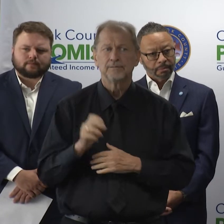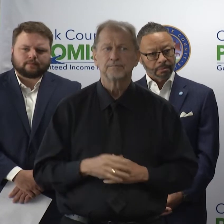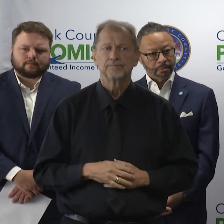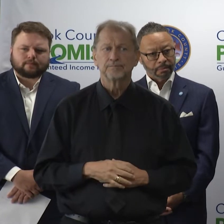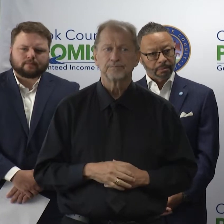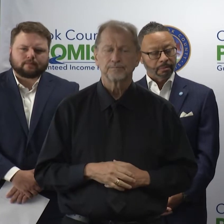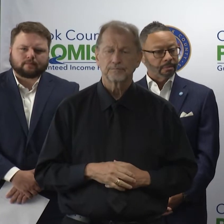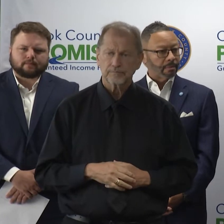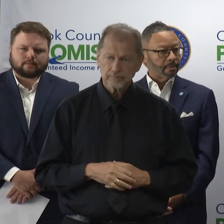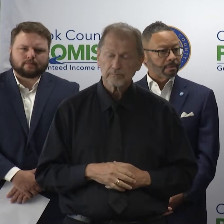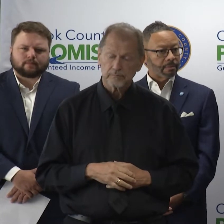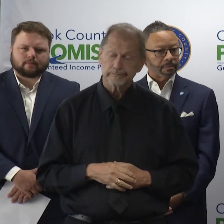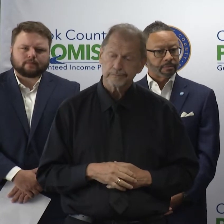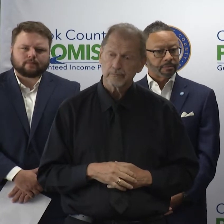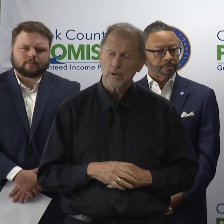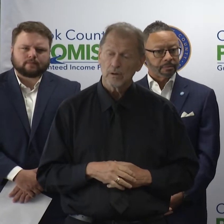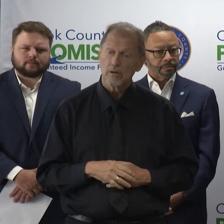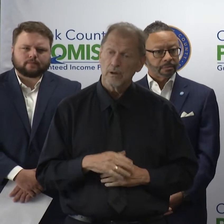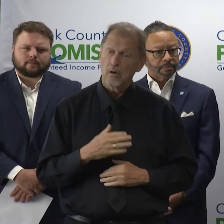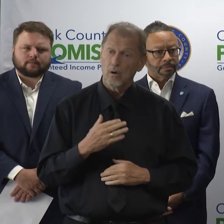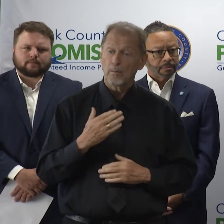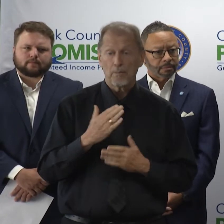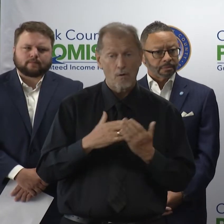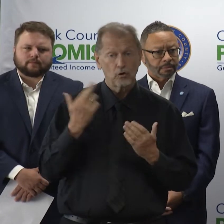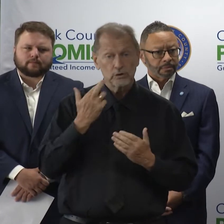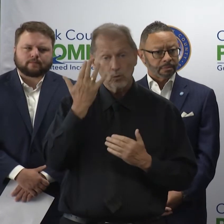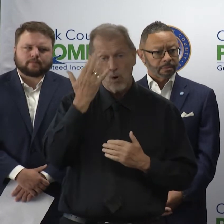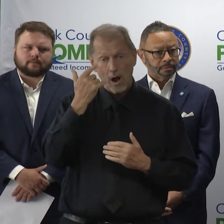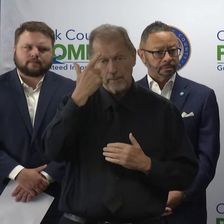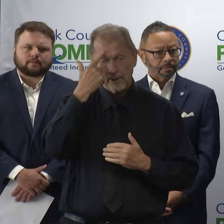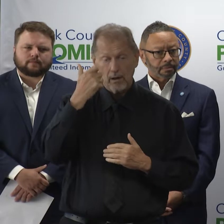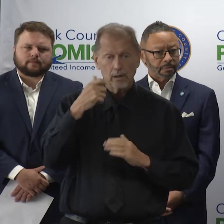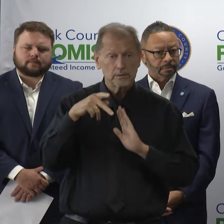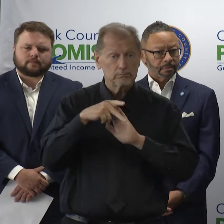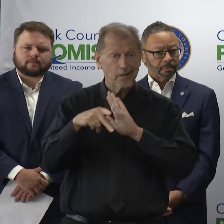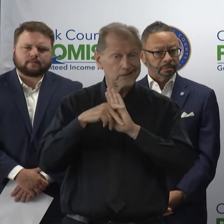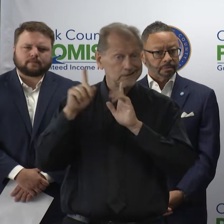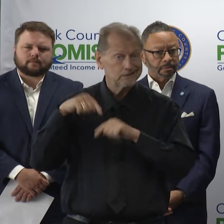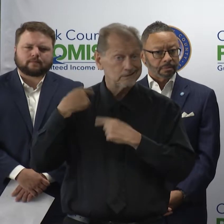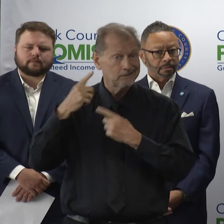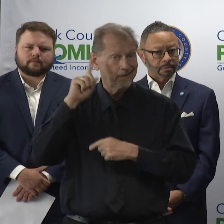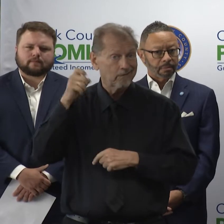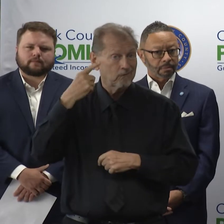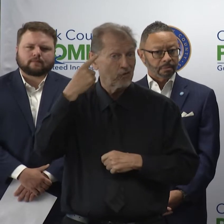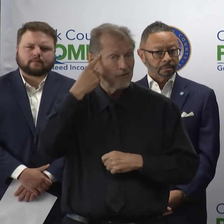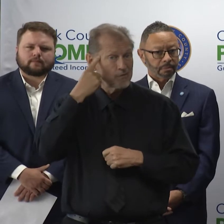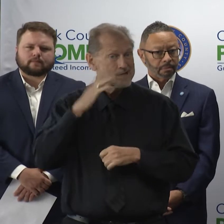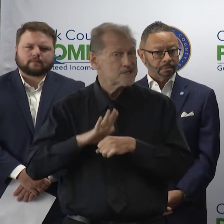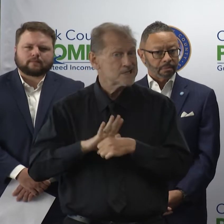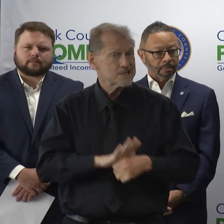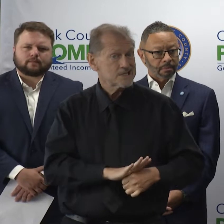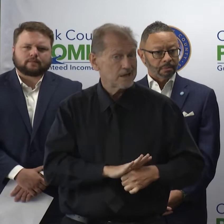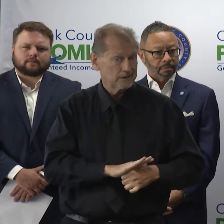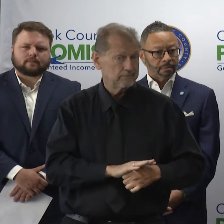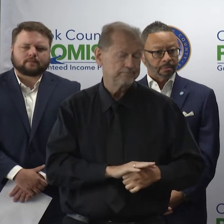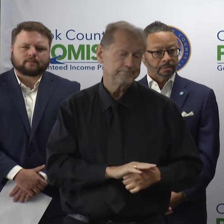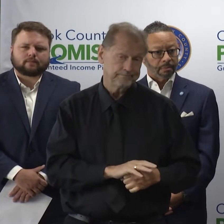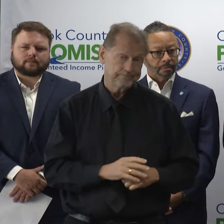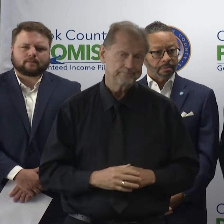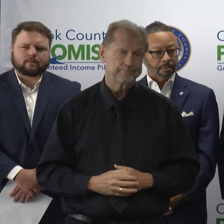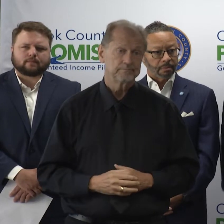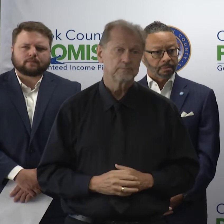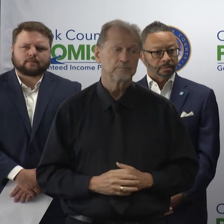All too often, this has been a direct consequence of policies and actions of government throughout our history.